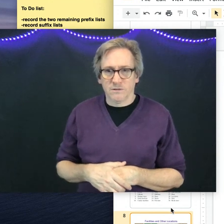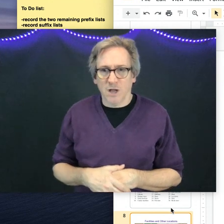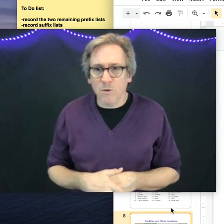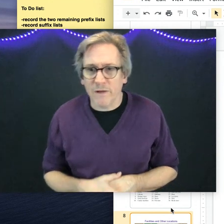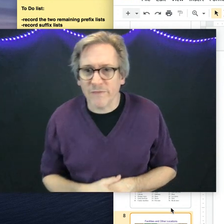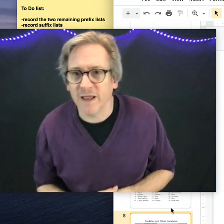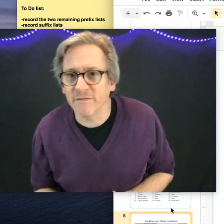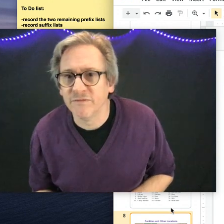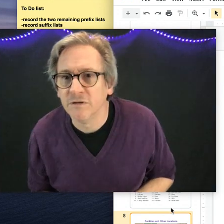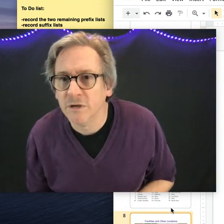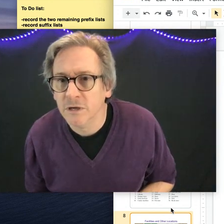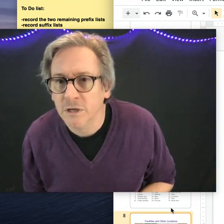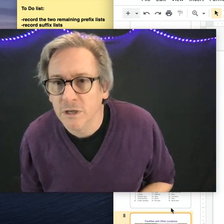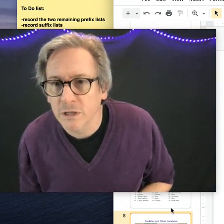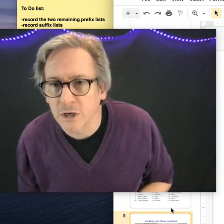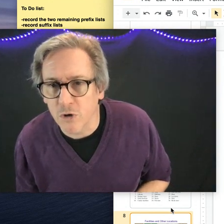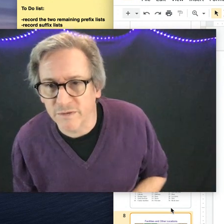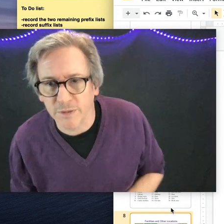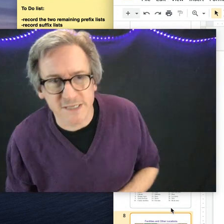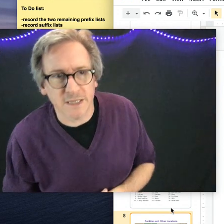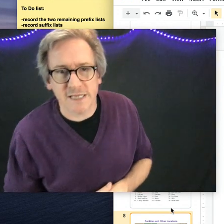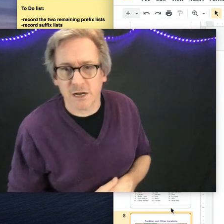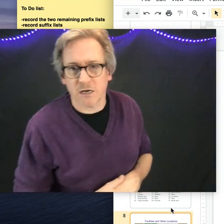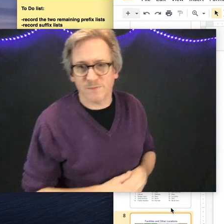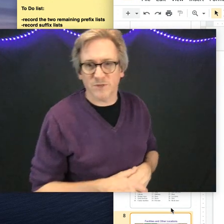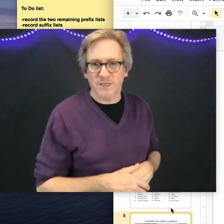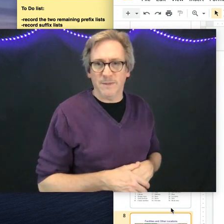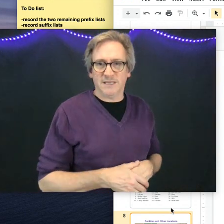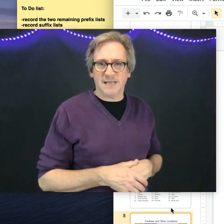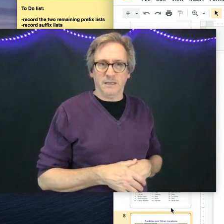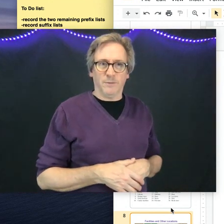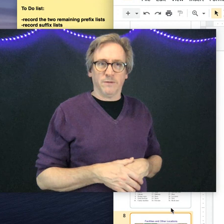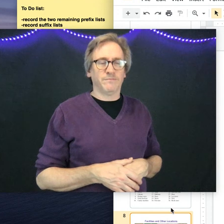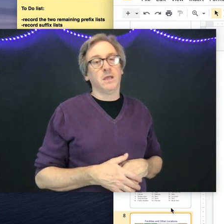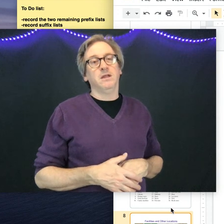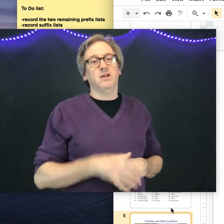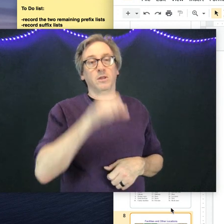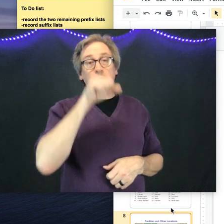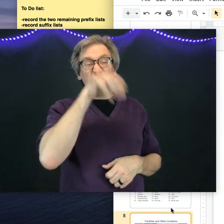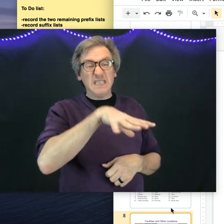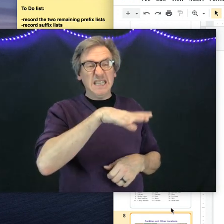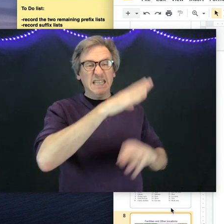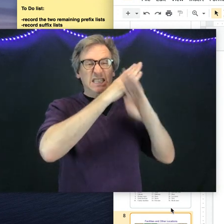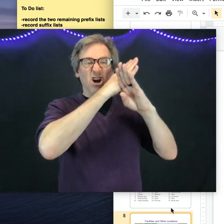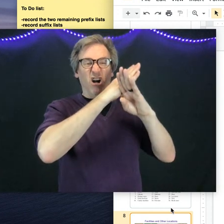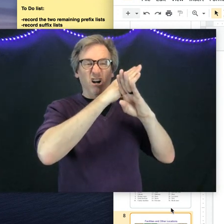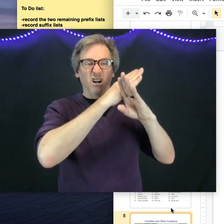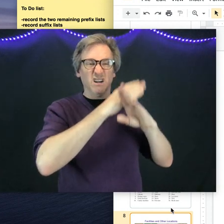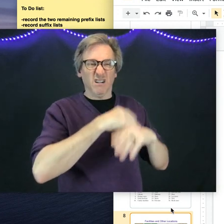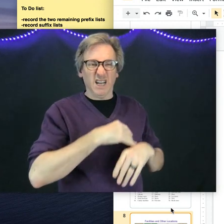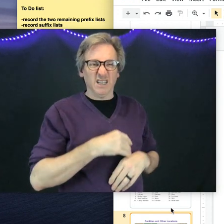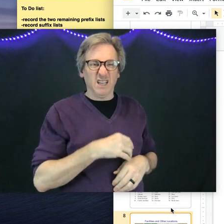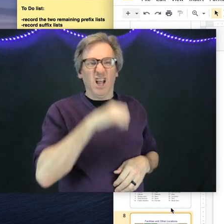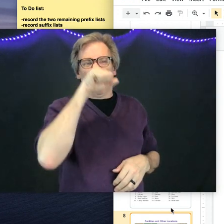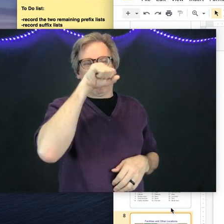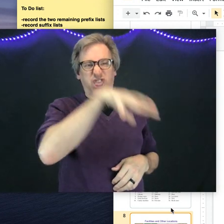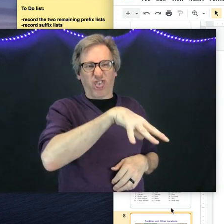And oh wow, they already have little COVID plexiglass guards between them at the salad bar. No, sneeze guard.